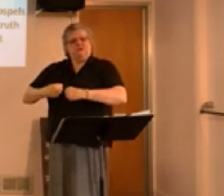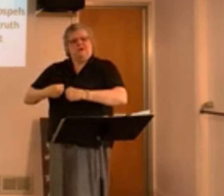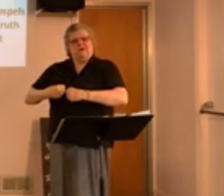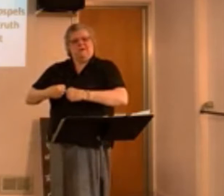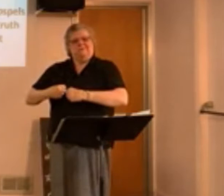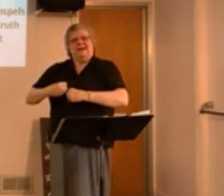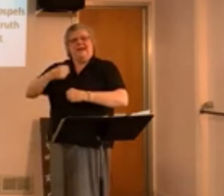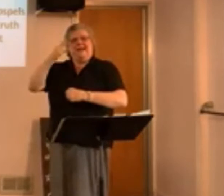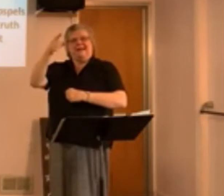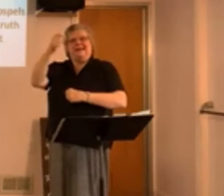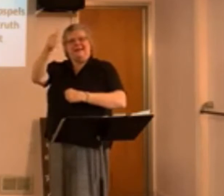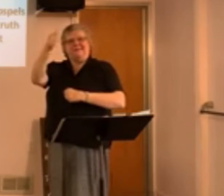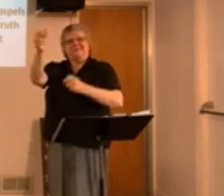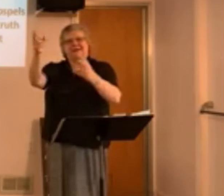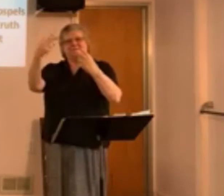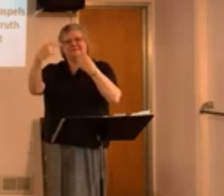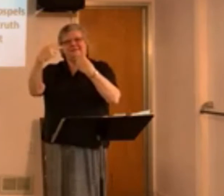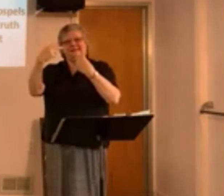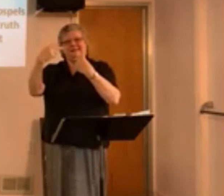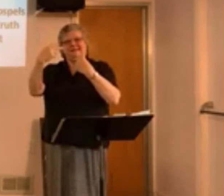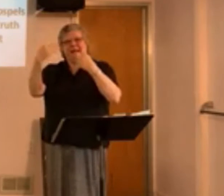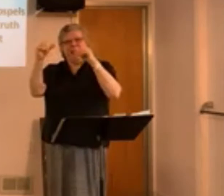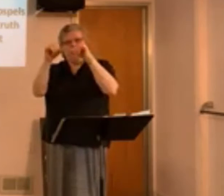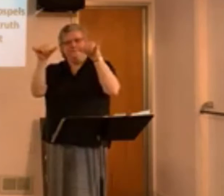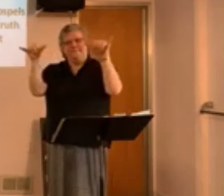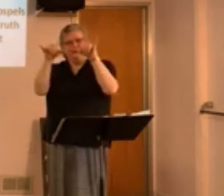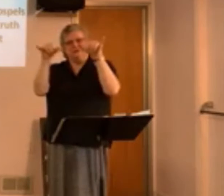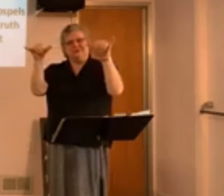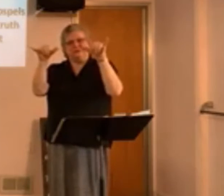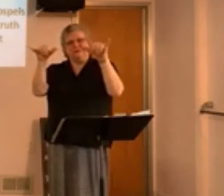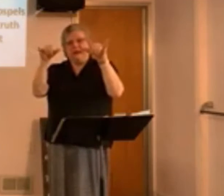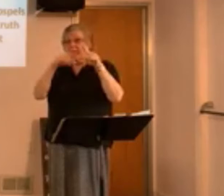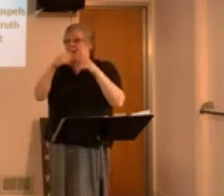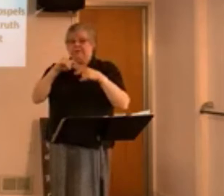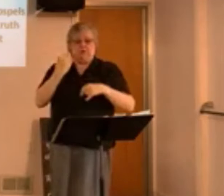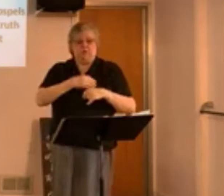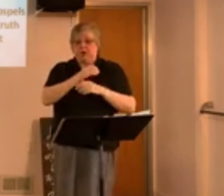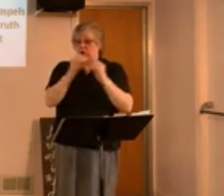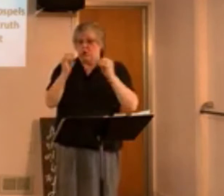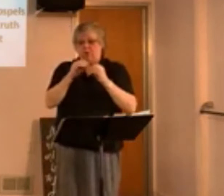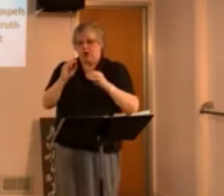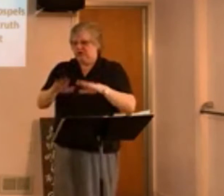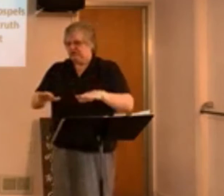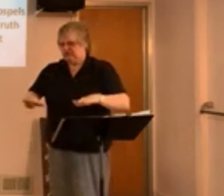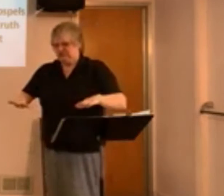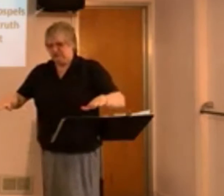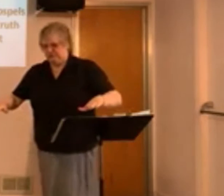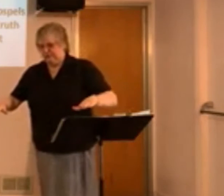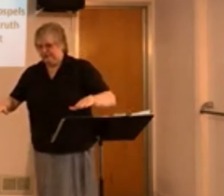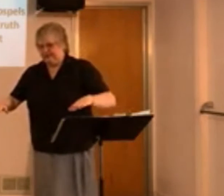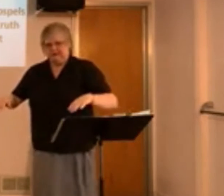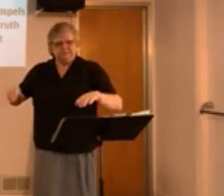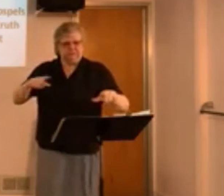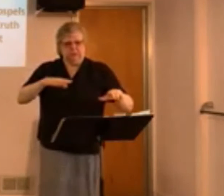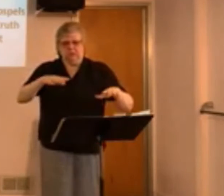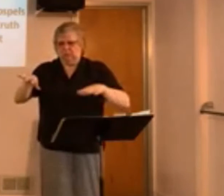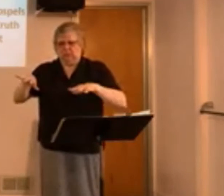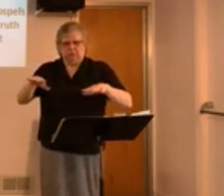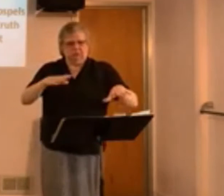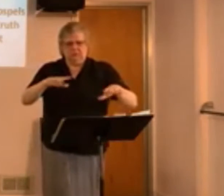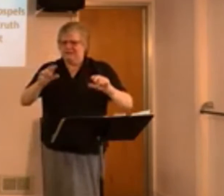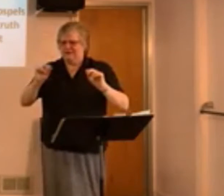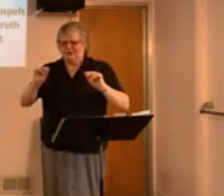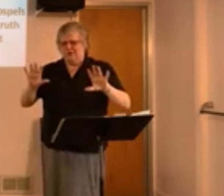measured by Christ's fullness. Then we will no longer be little children, tossed by the waves and blown around by every wind of